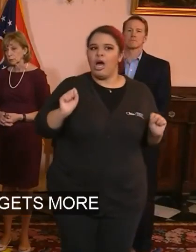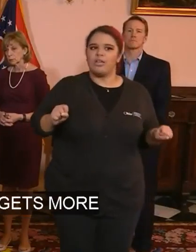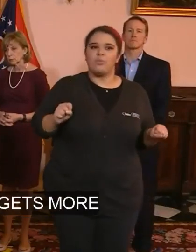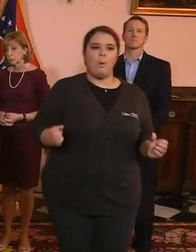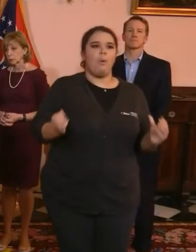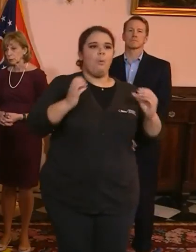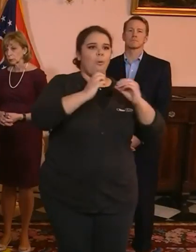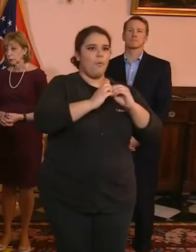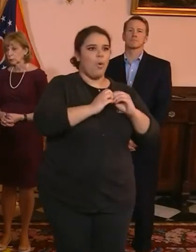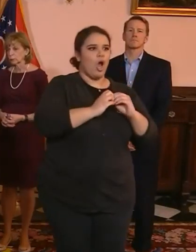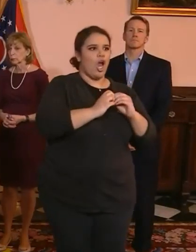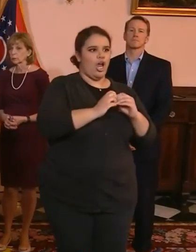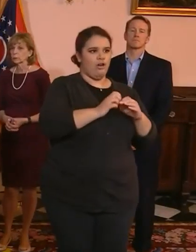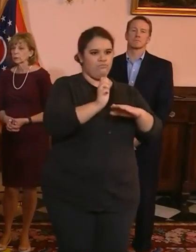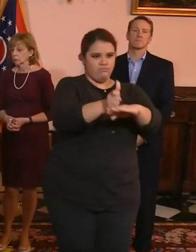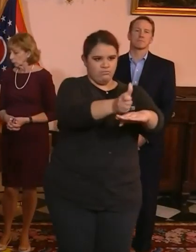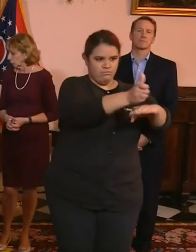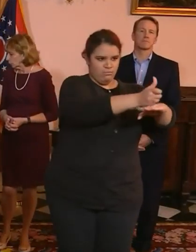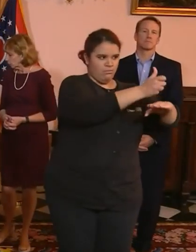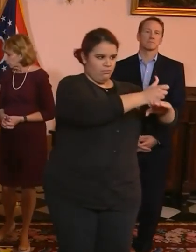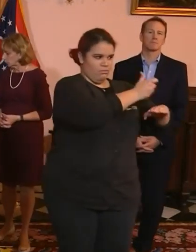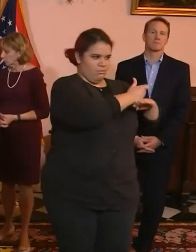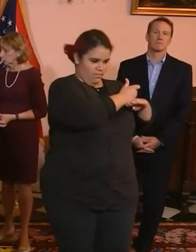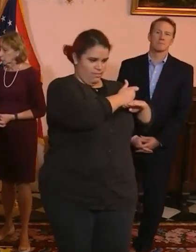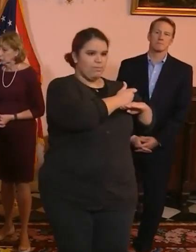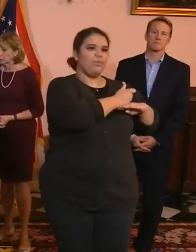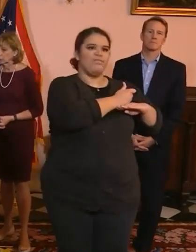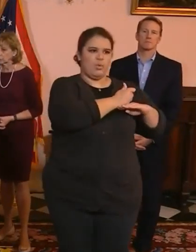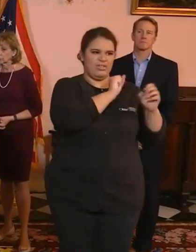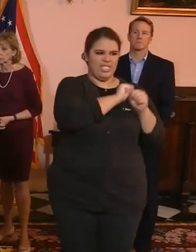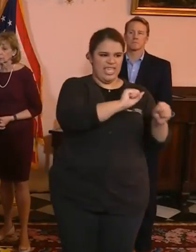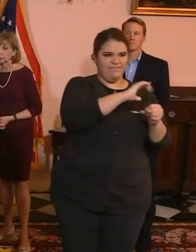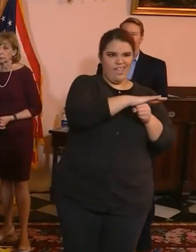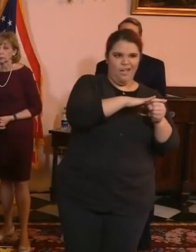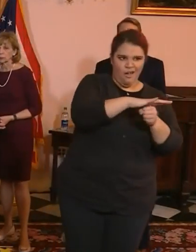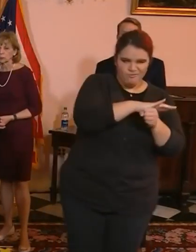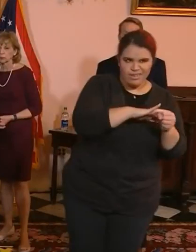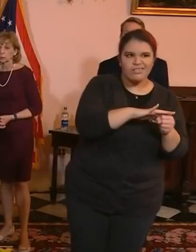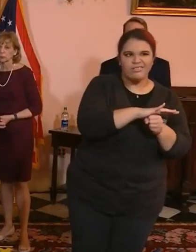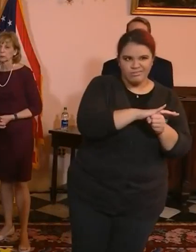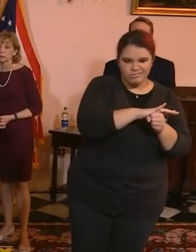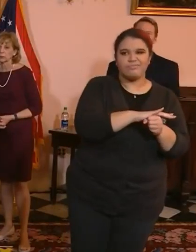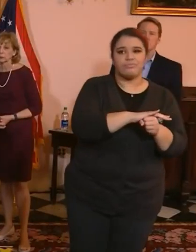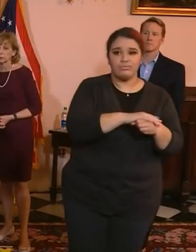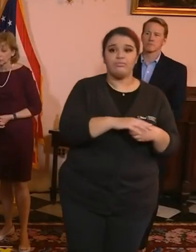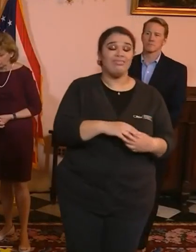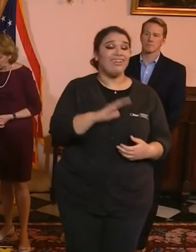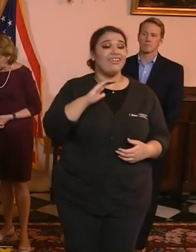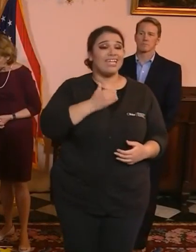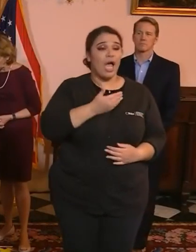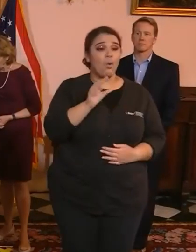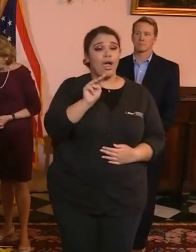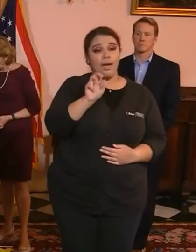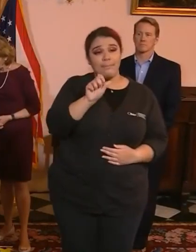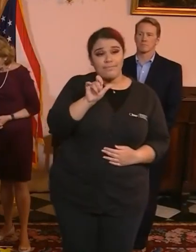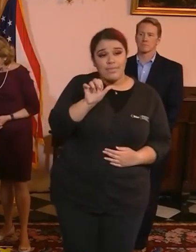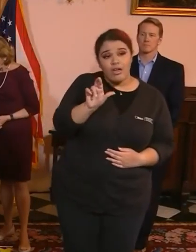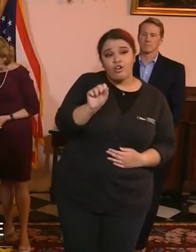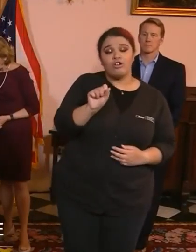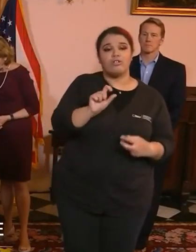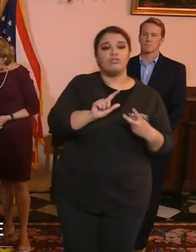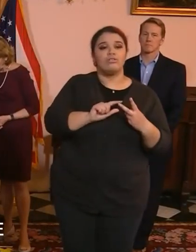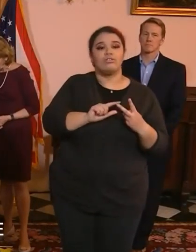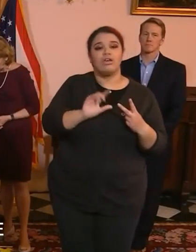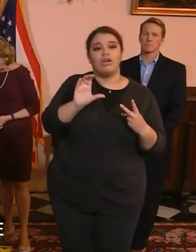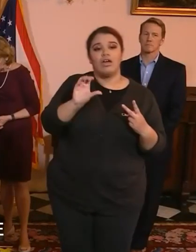to see really nuanced responses coming from the leaderships of our mayors and our commissioners and the